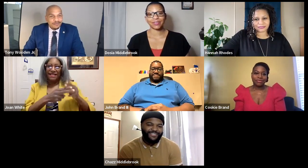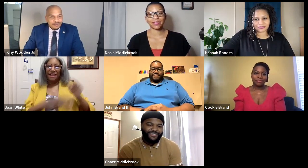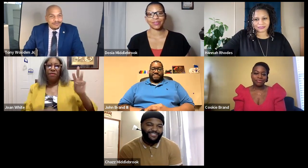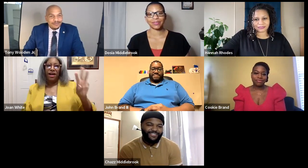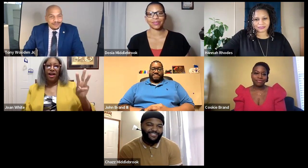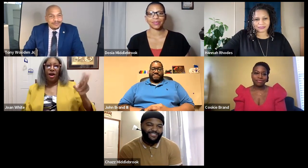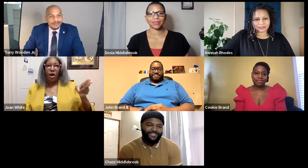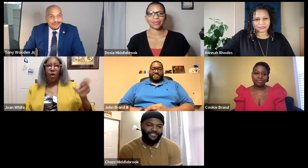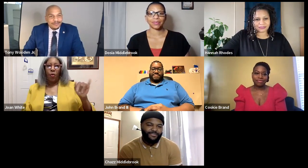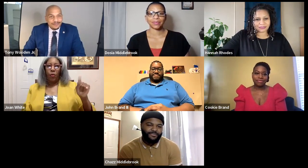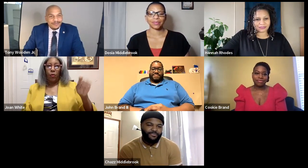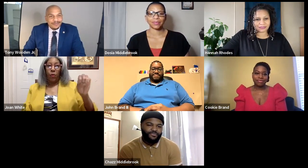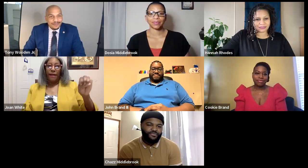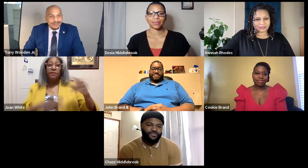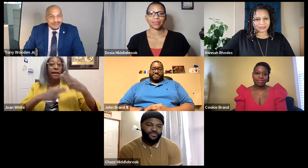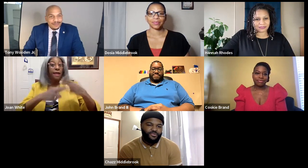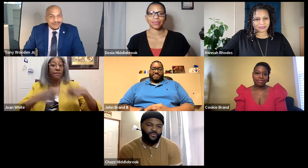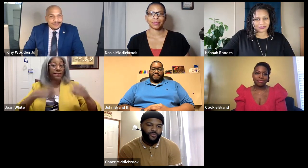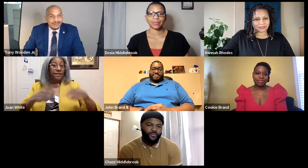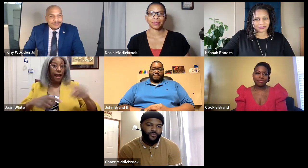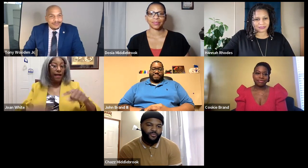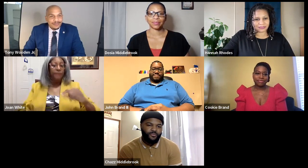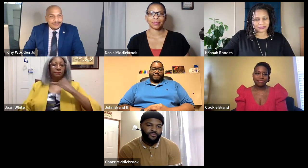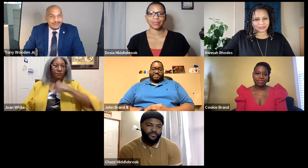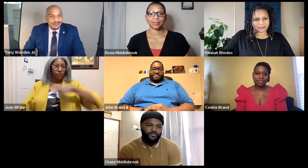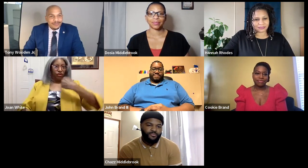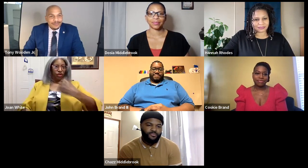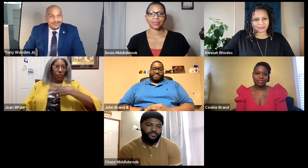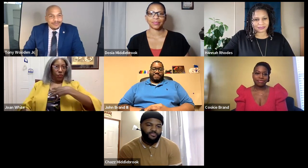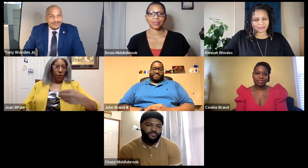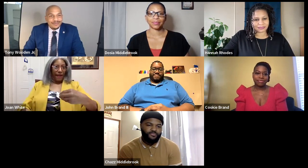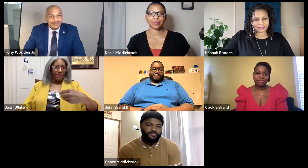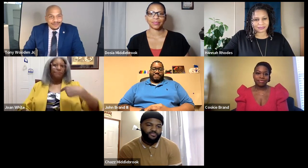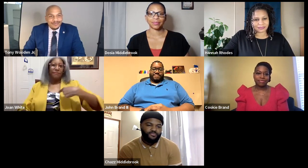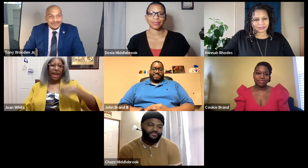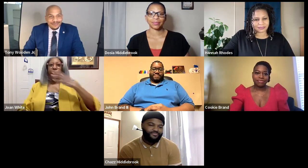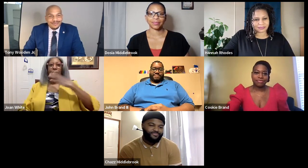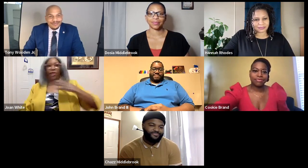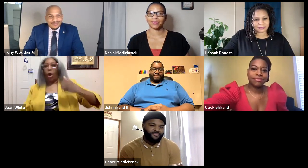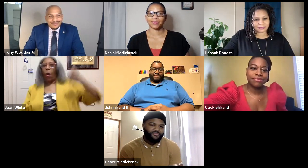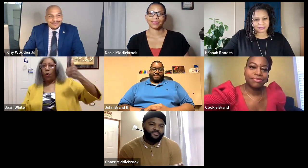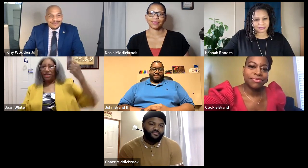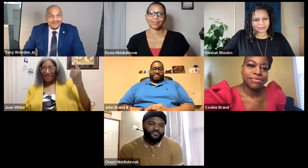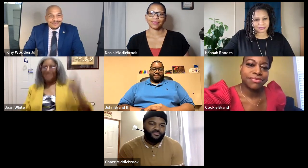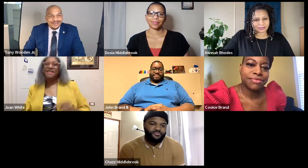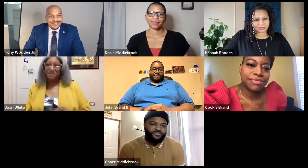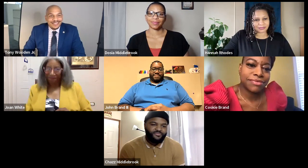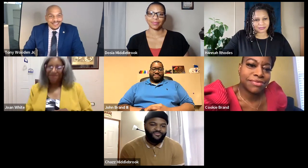Hey, everyone. My name is Joan White. My sign name is like this, J White in the chest. And